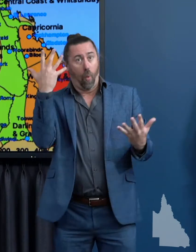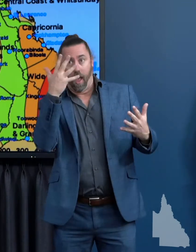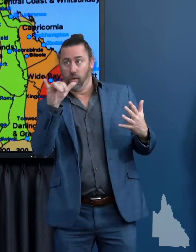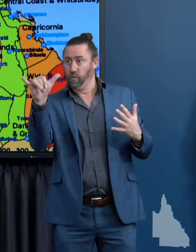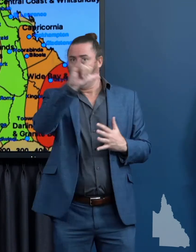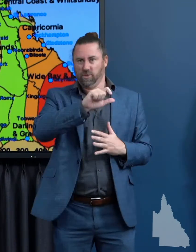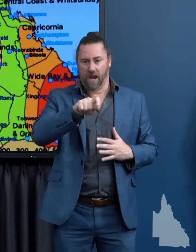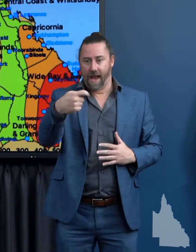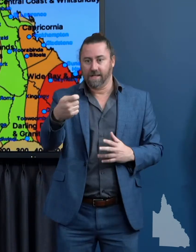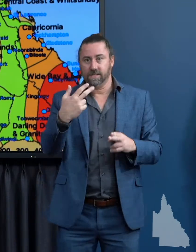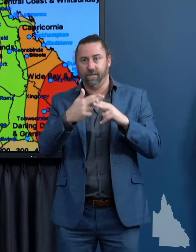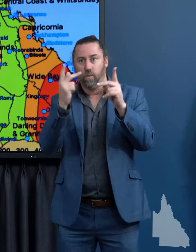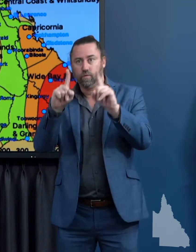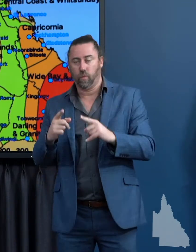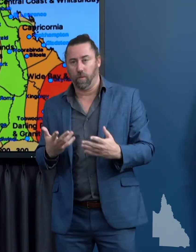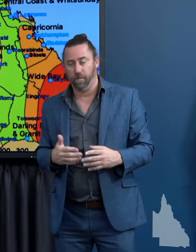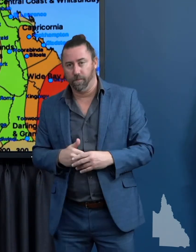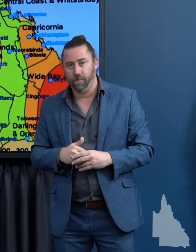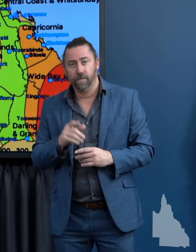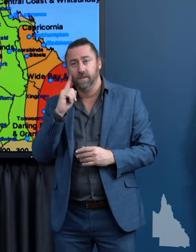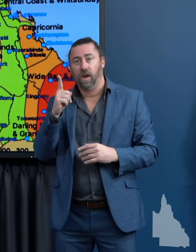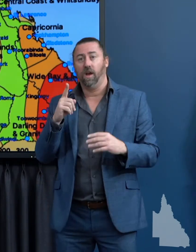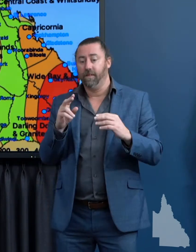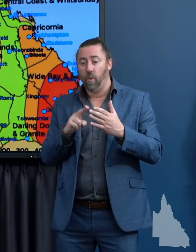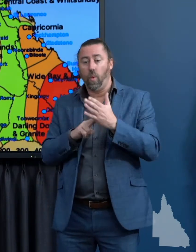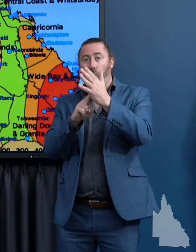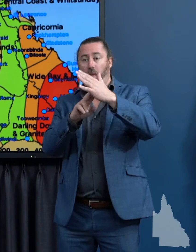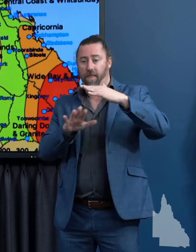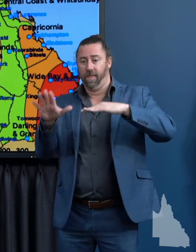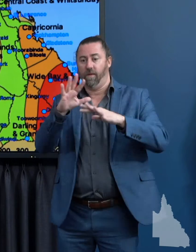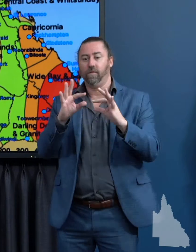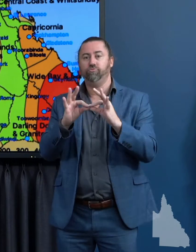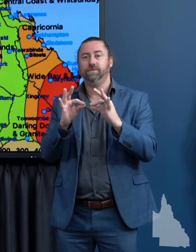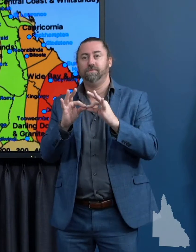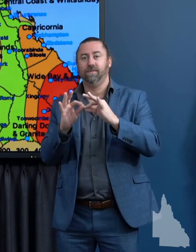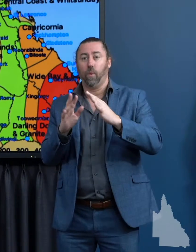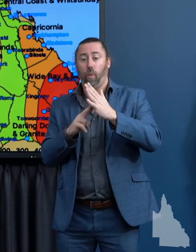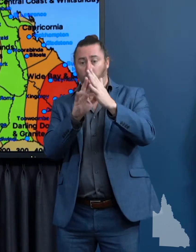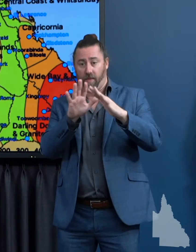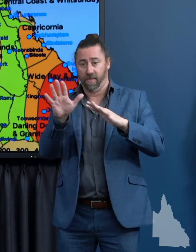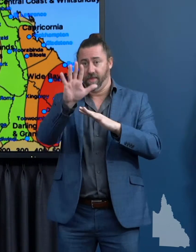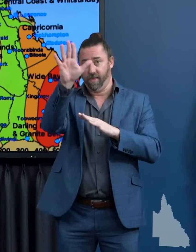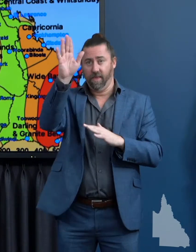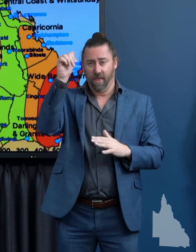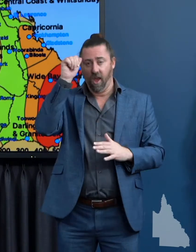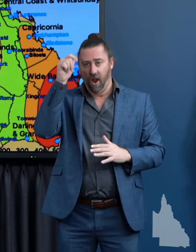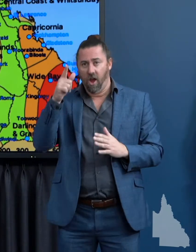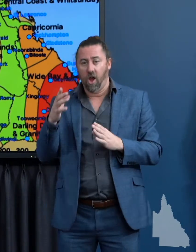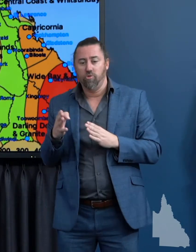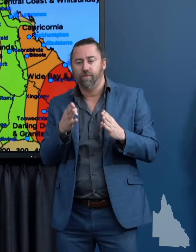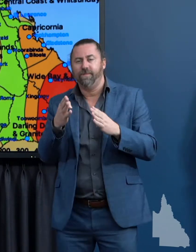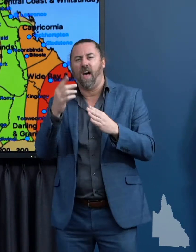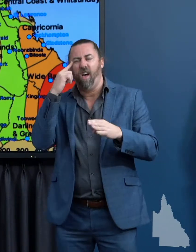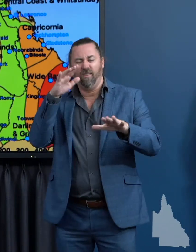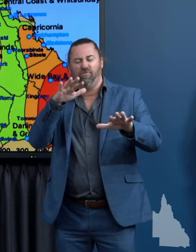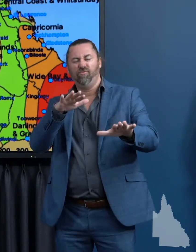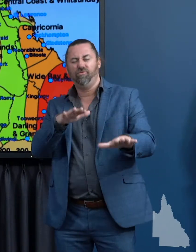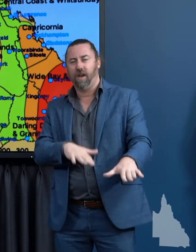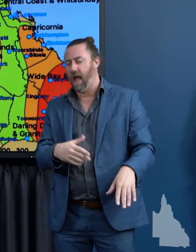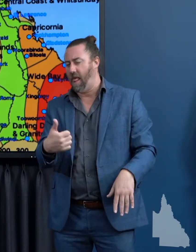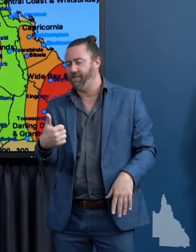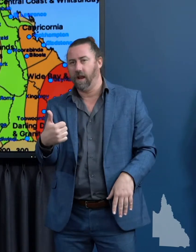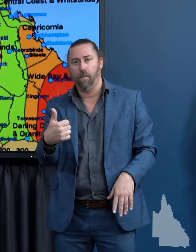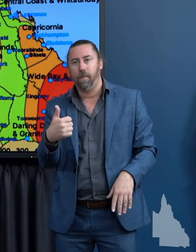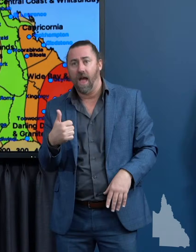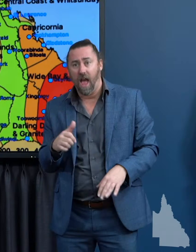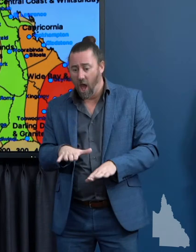situations. For the areas north of the state, again, I know that we've had significant drops in our river levels there, but the ground is